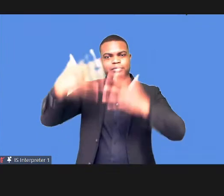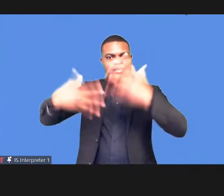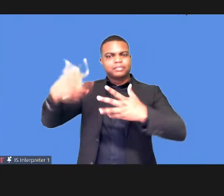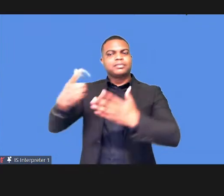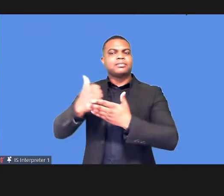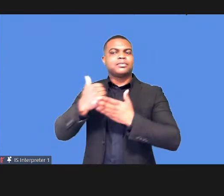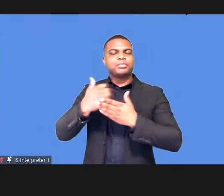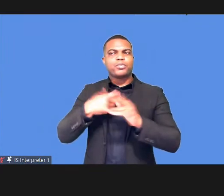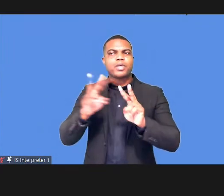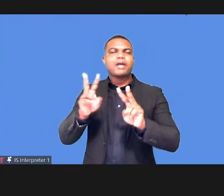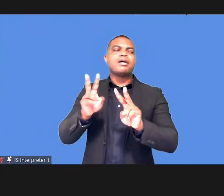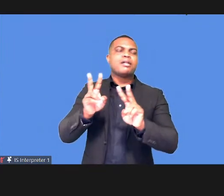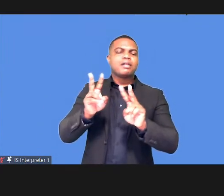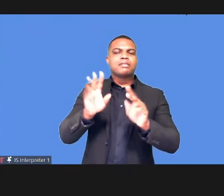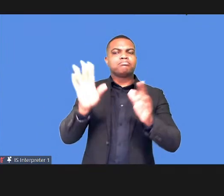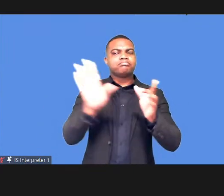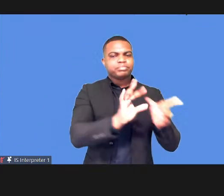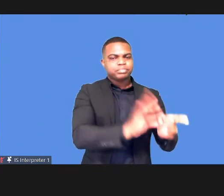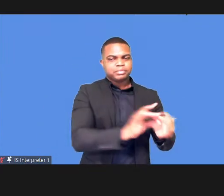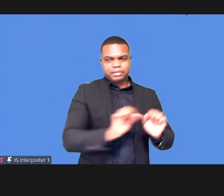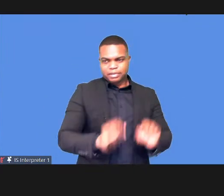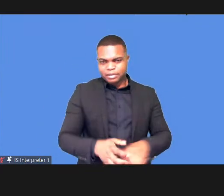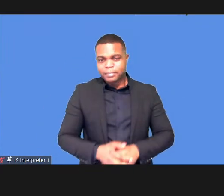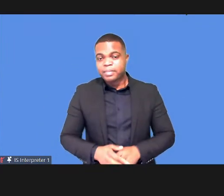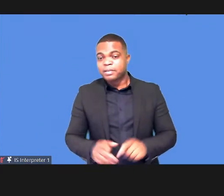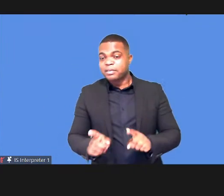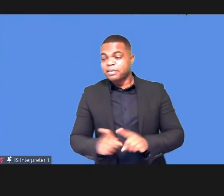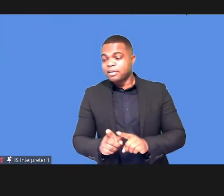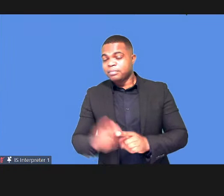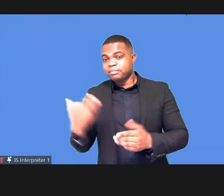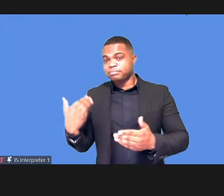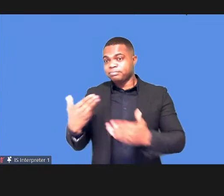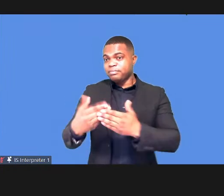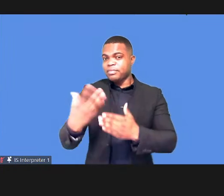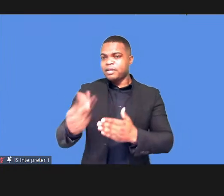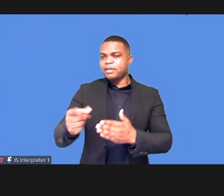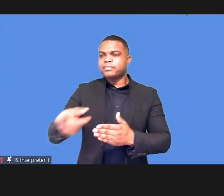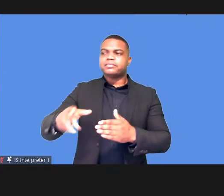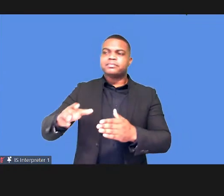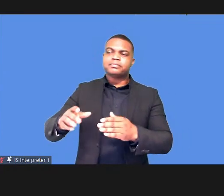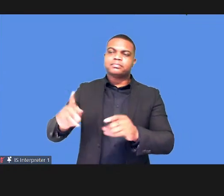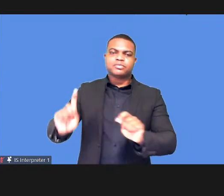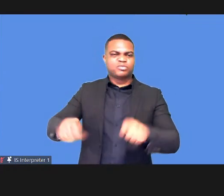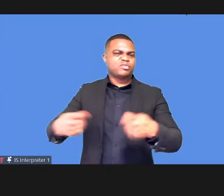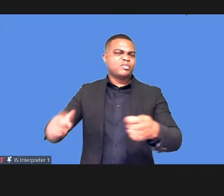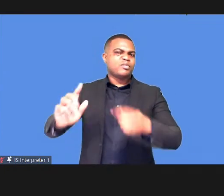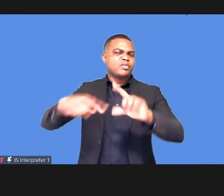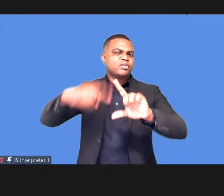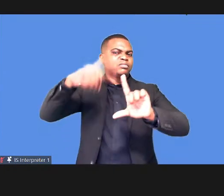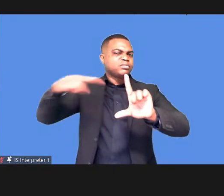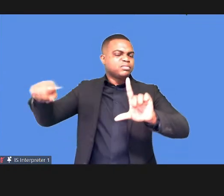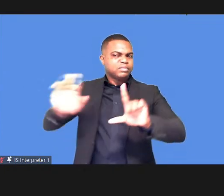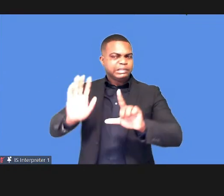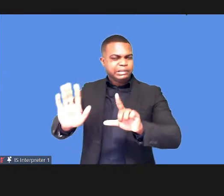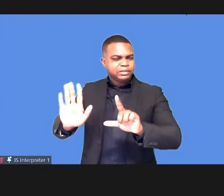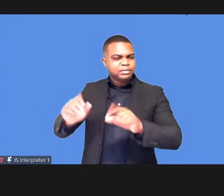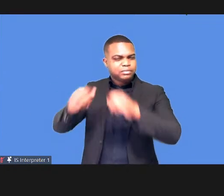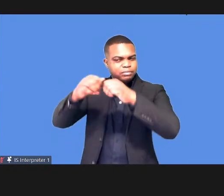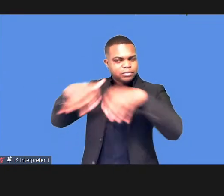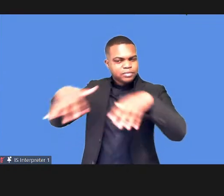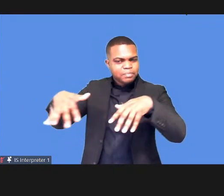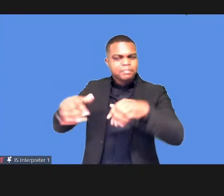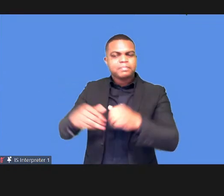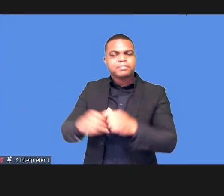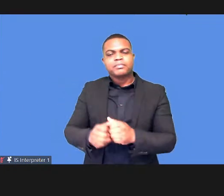we now need to rethink and restructure those systems to come up with